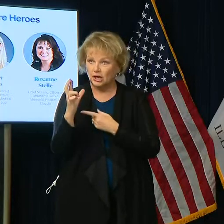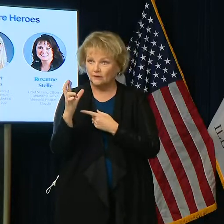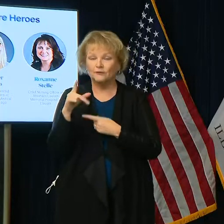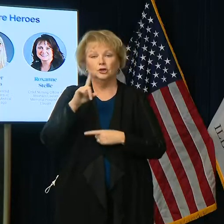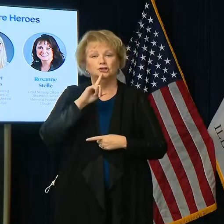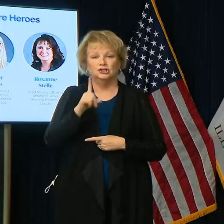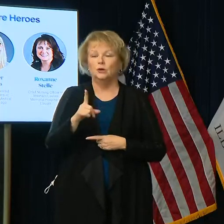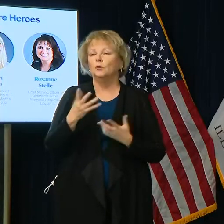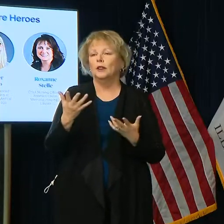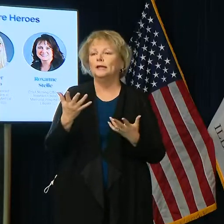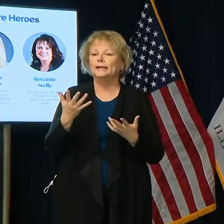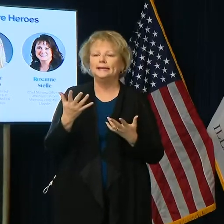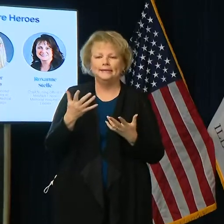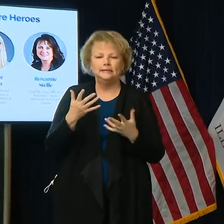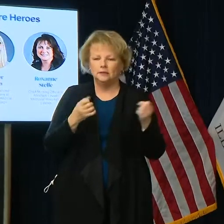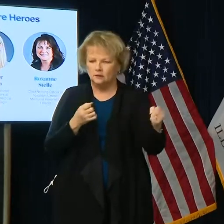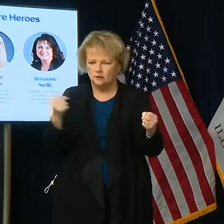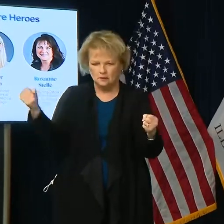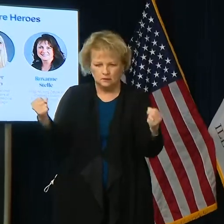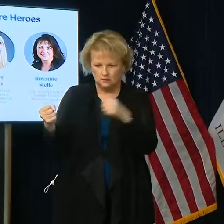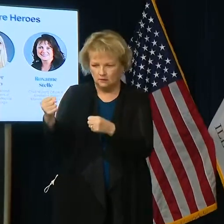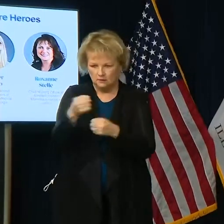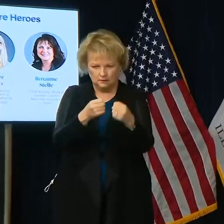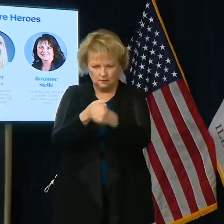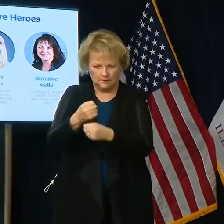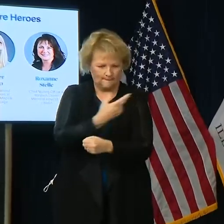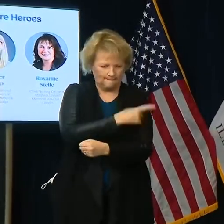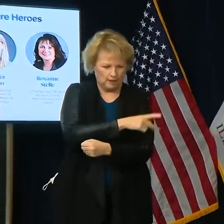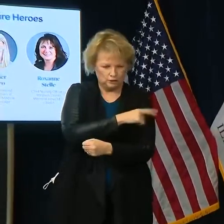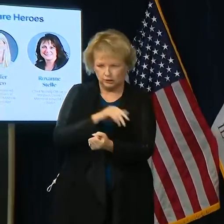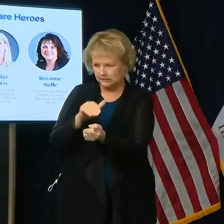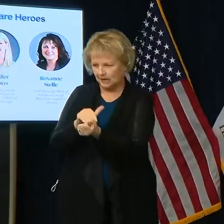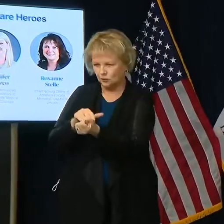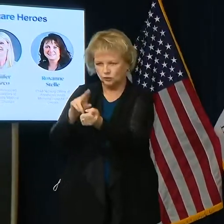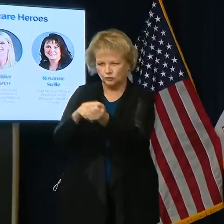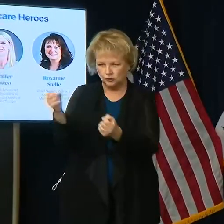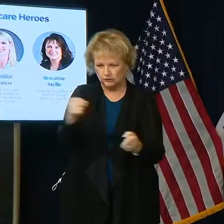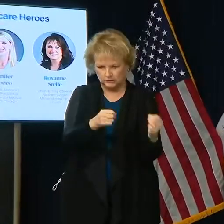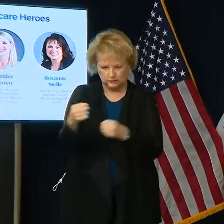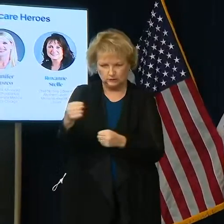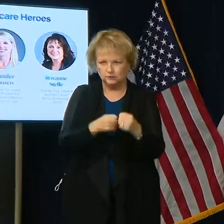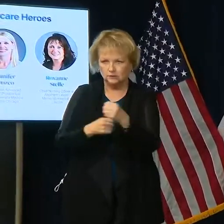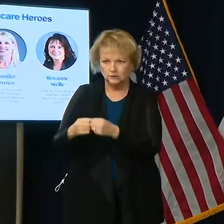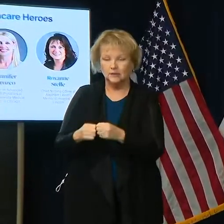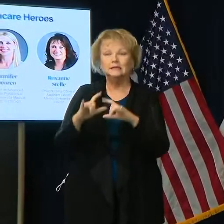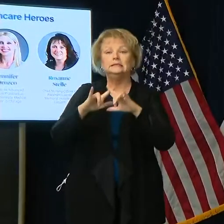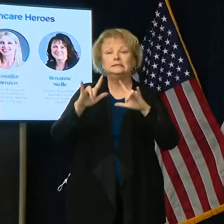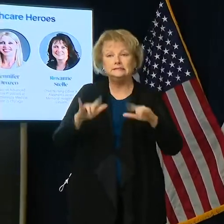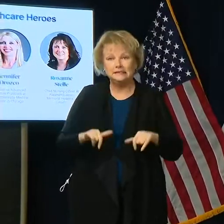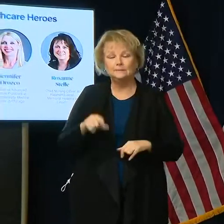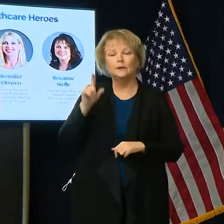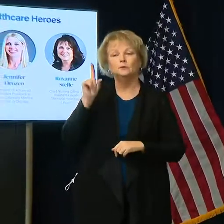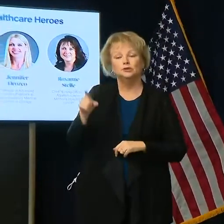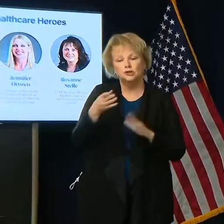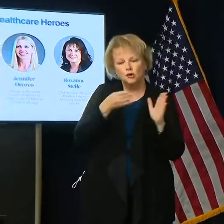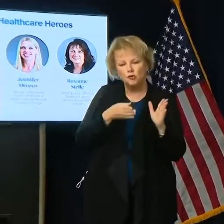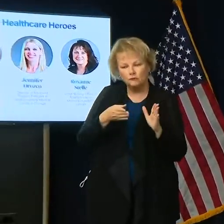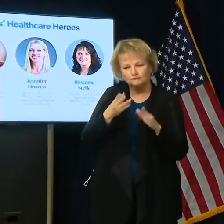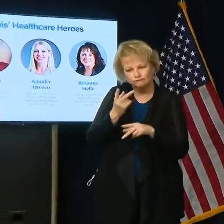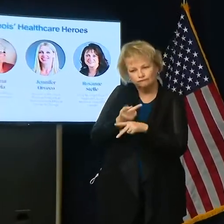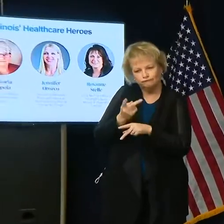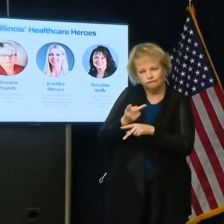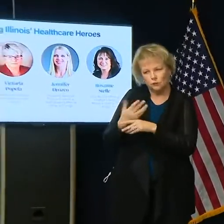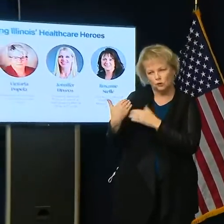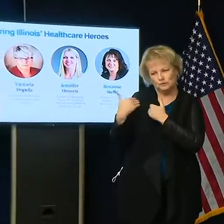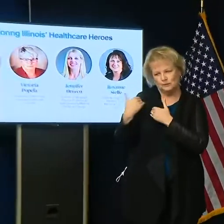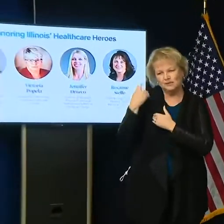basically runs the hospital's pandemic air traffic control system. And she does it also while organizing Rush's